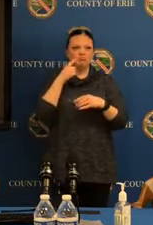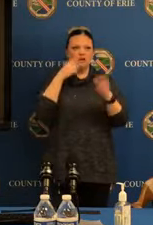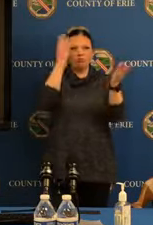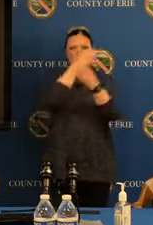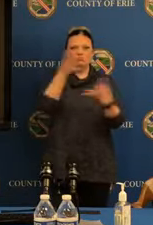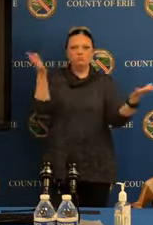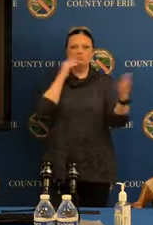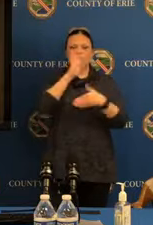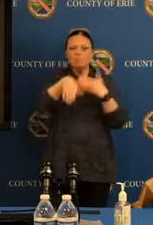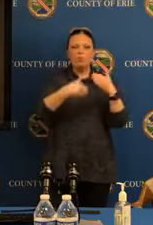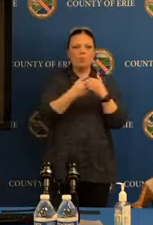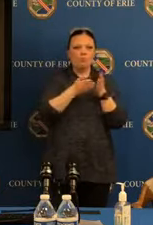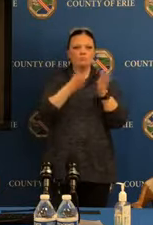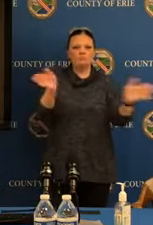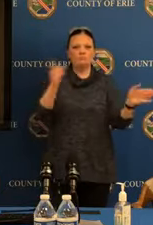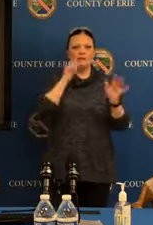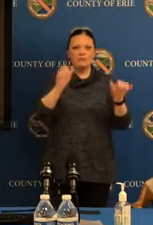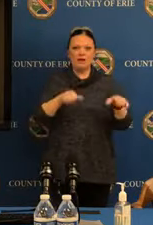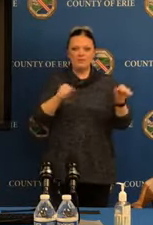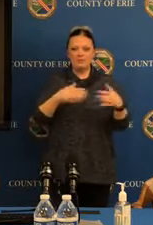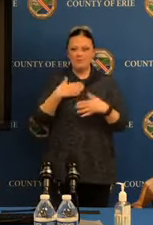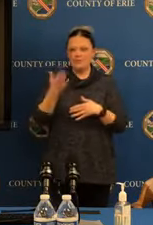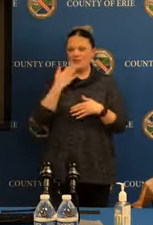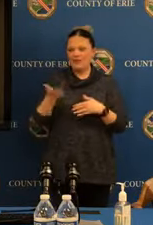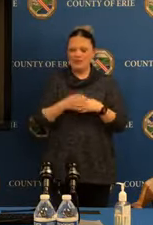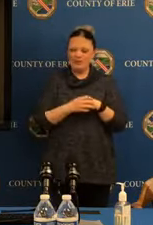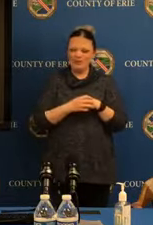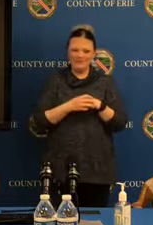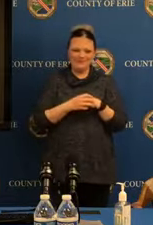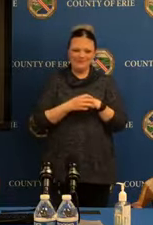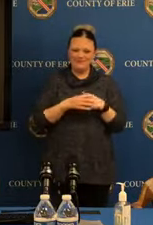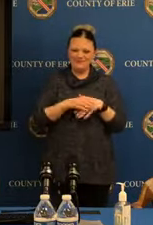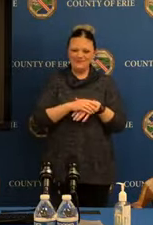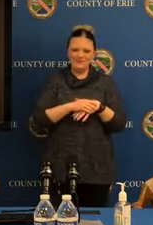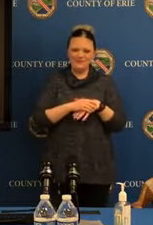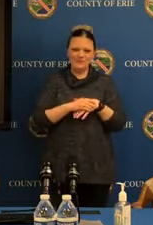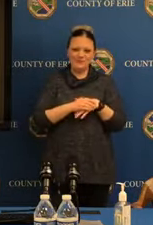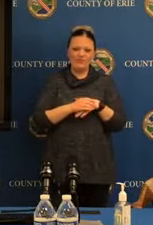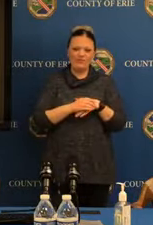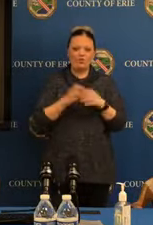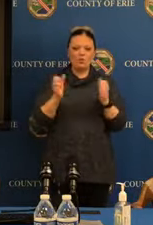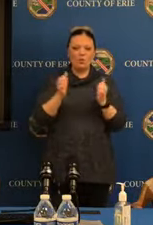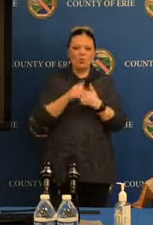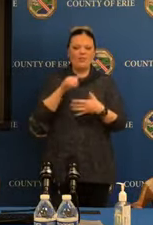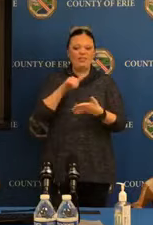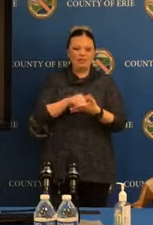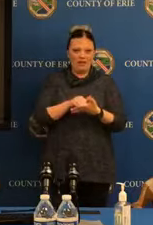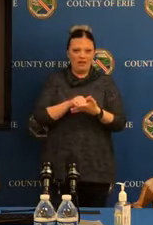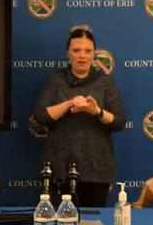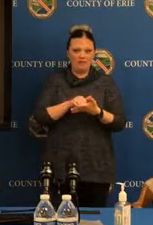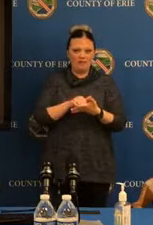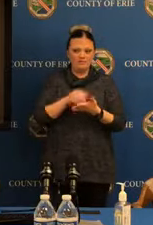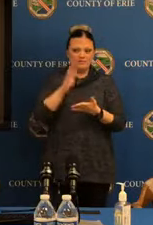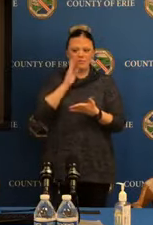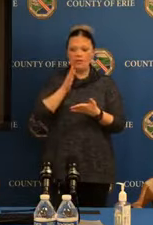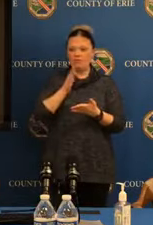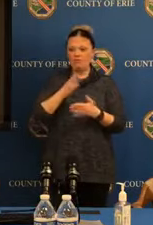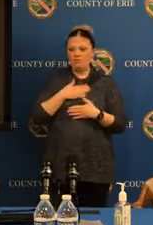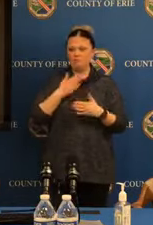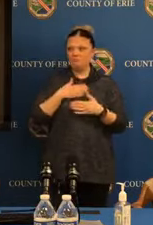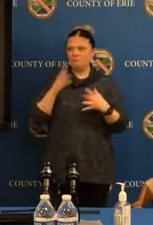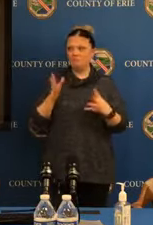public as possible, and we want to thank you. I think with that, we will gladly entertain